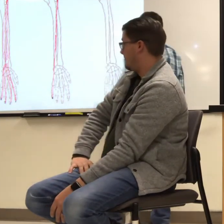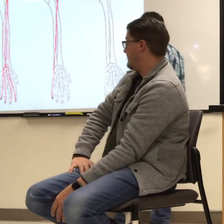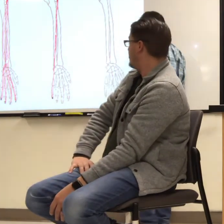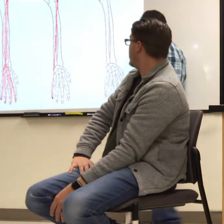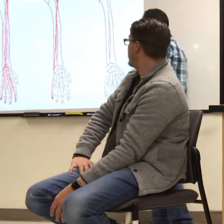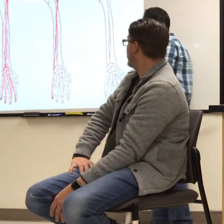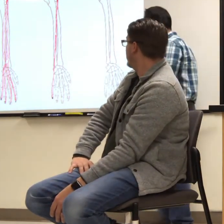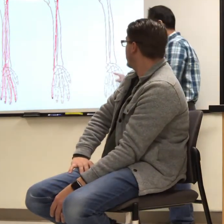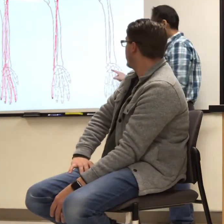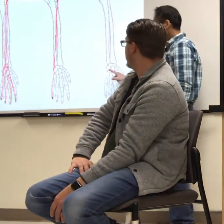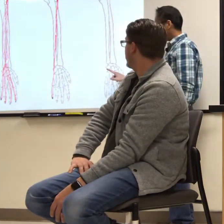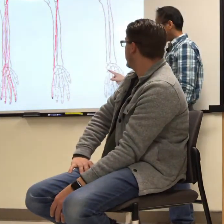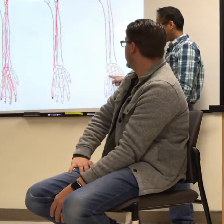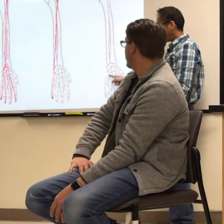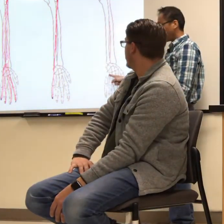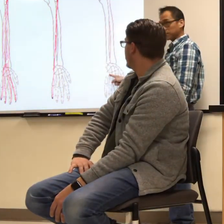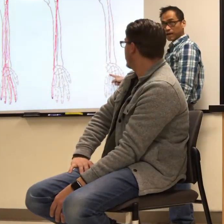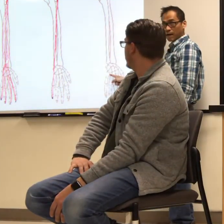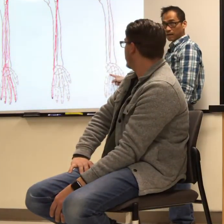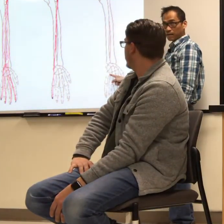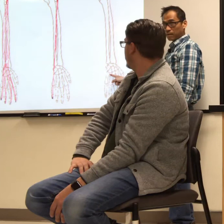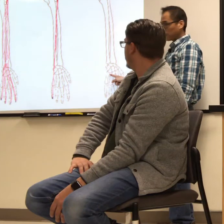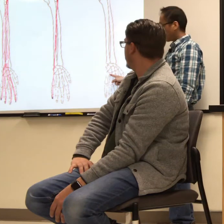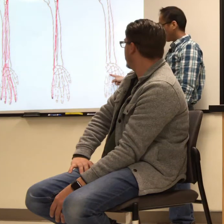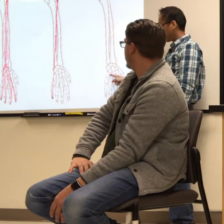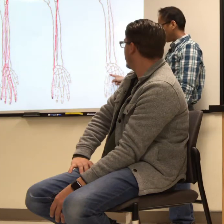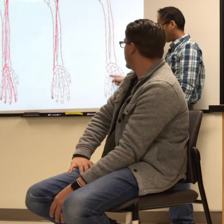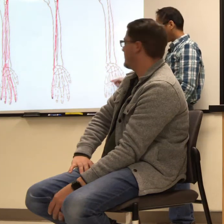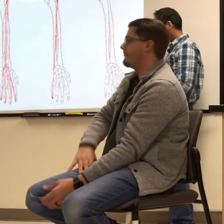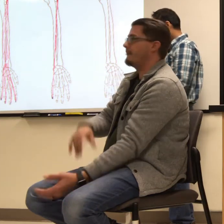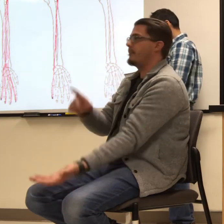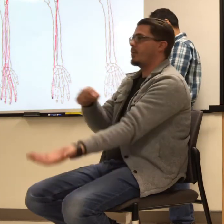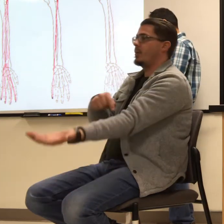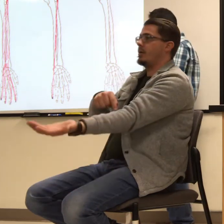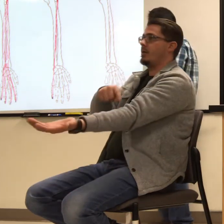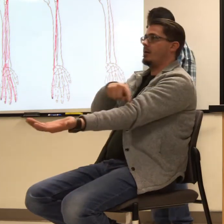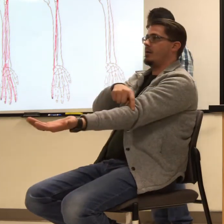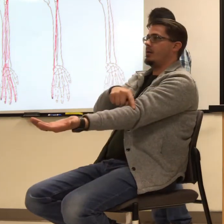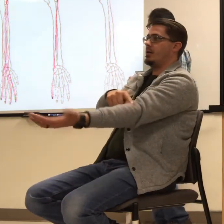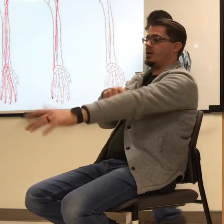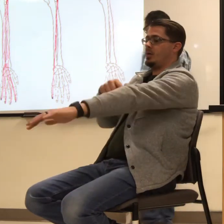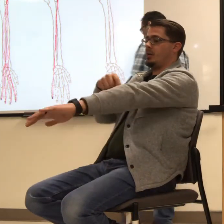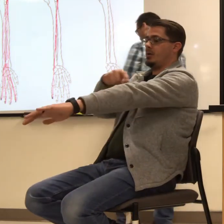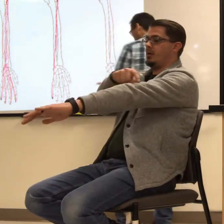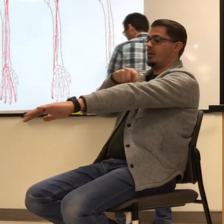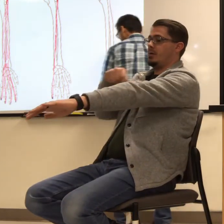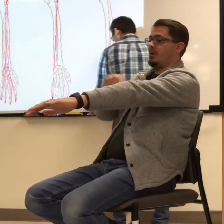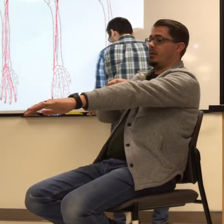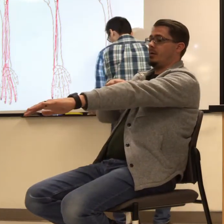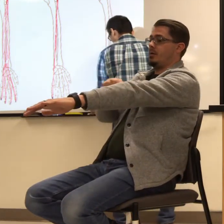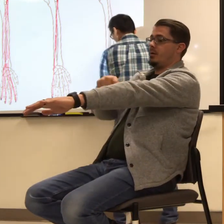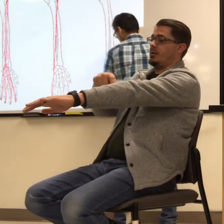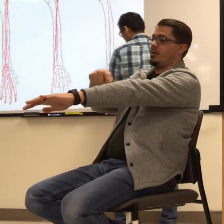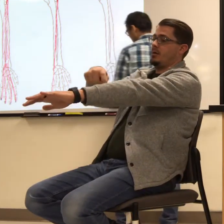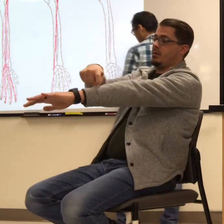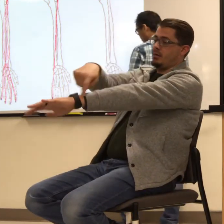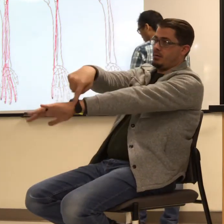It's going to go to the other side over here at the 5th, base of the